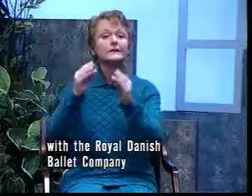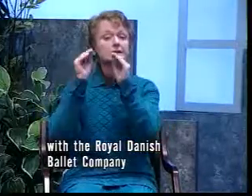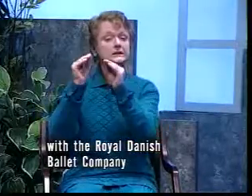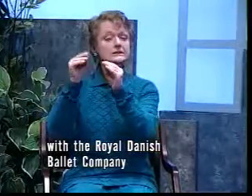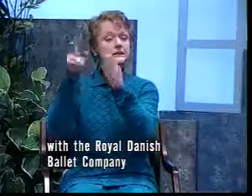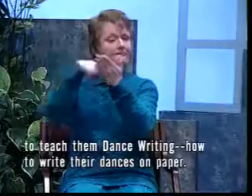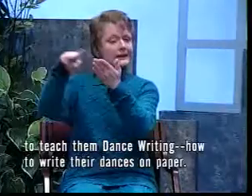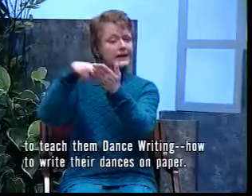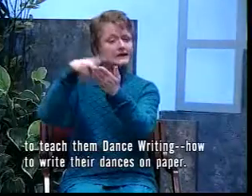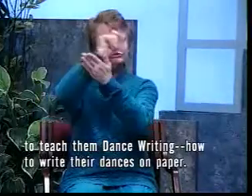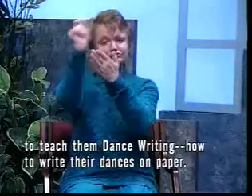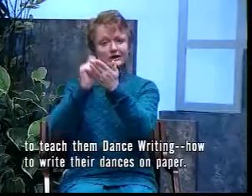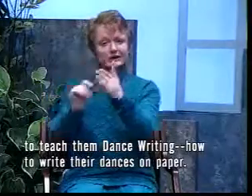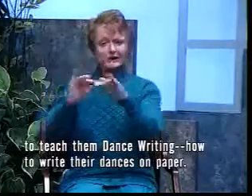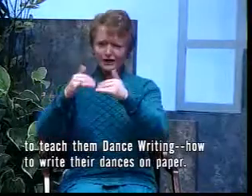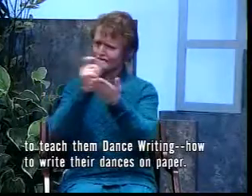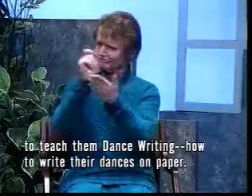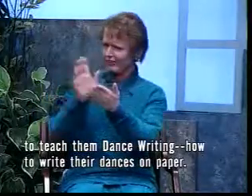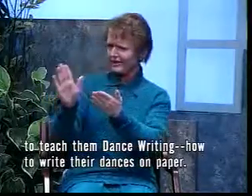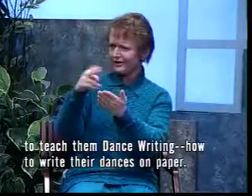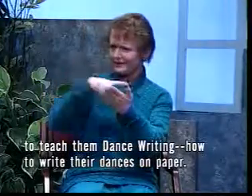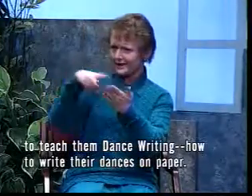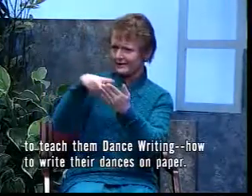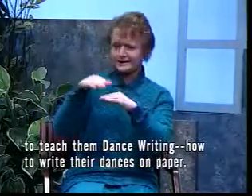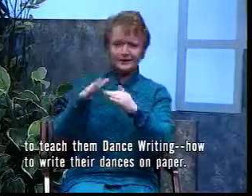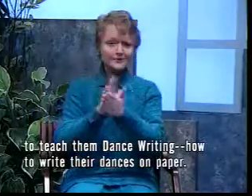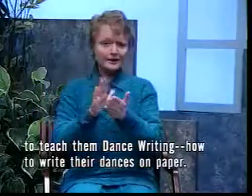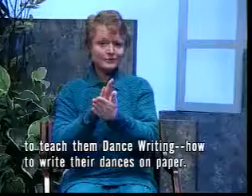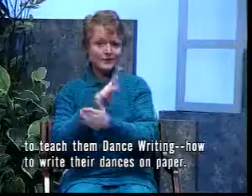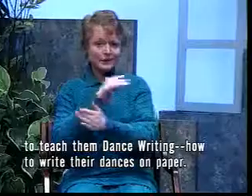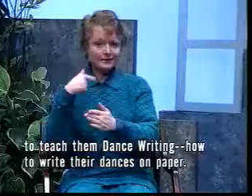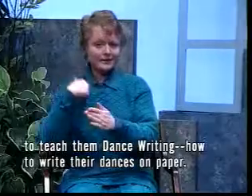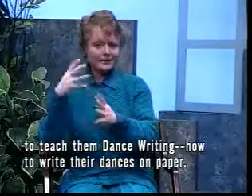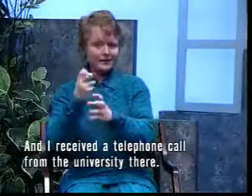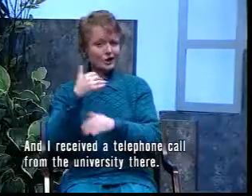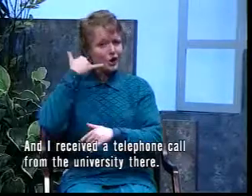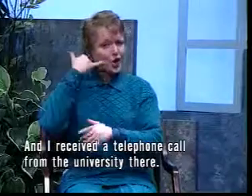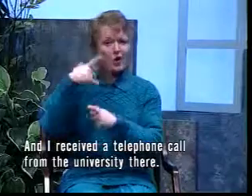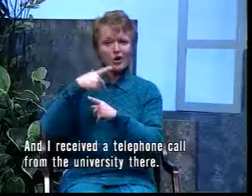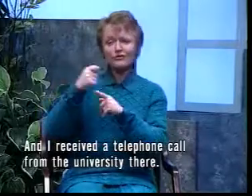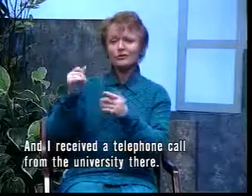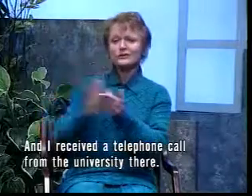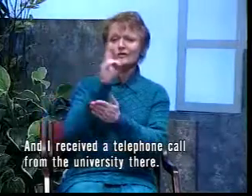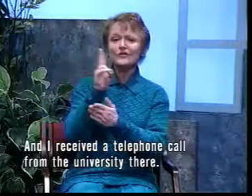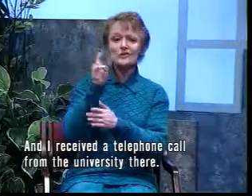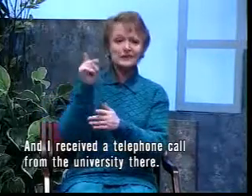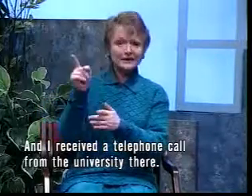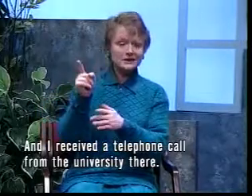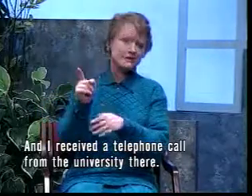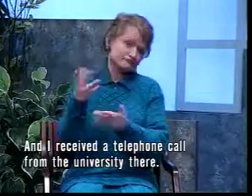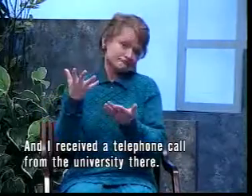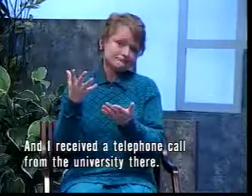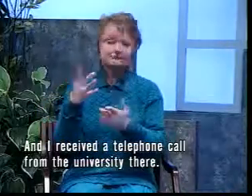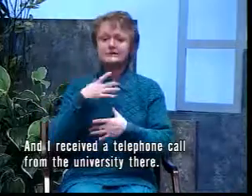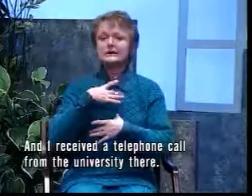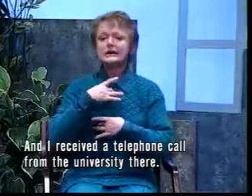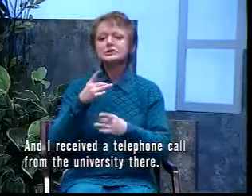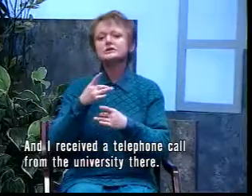Company to teach them dance writing, how to write their dances on paper. And I received a telephone call from the university there. It